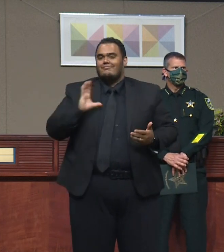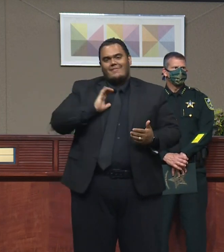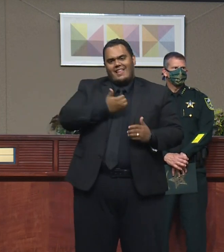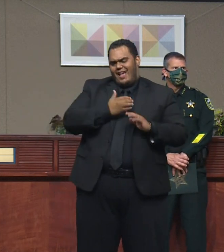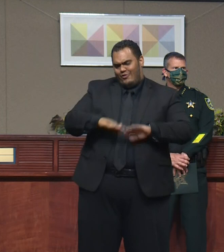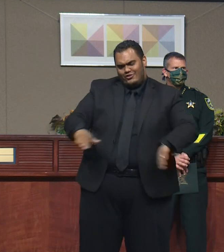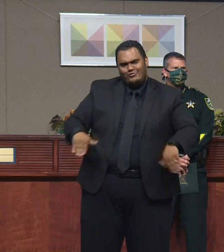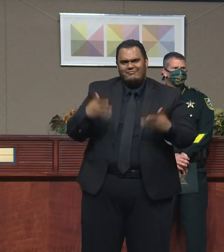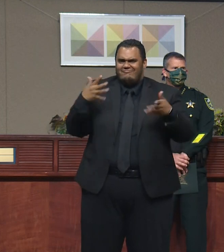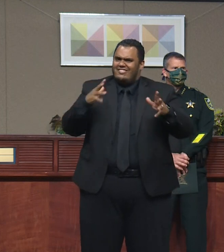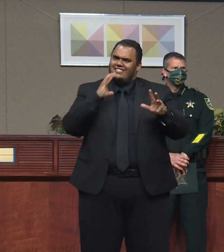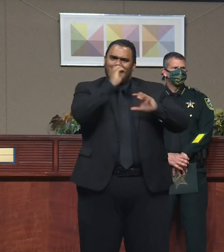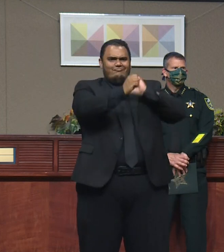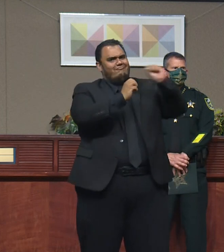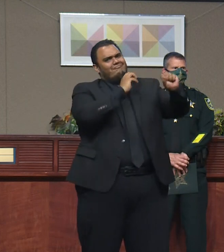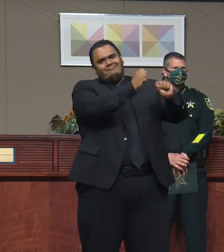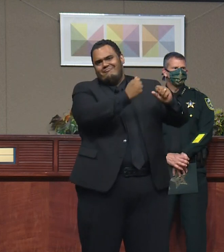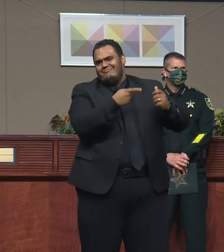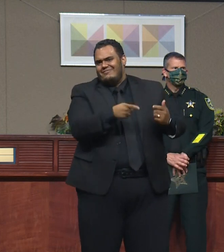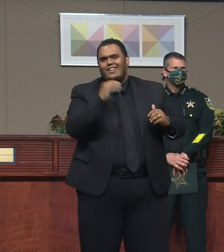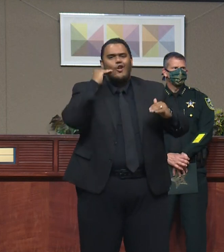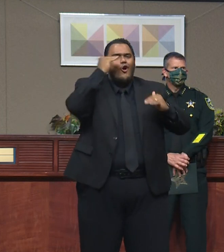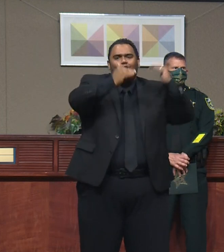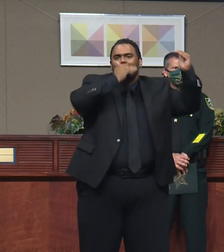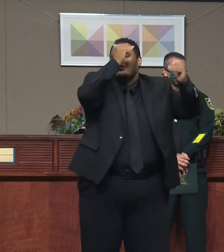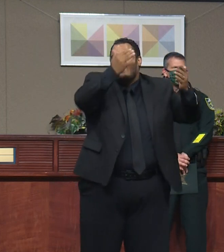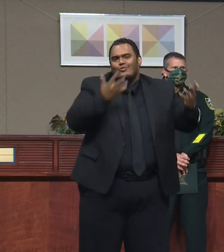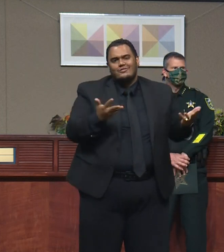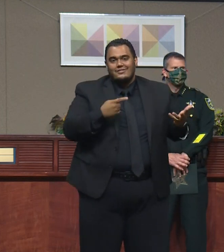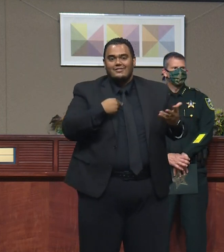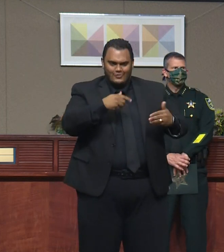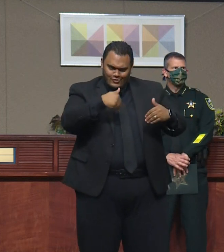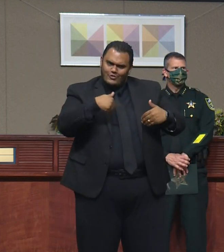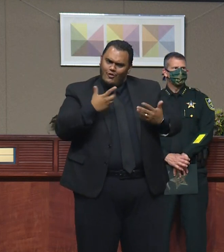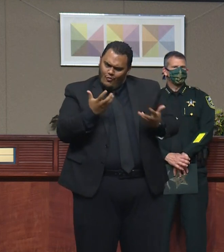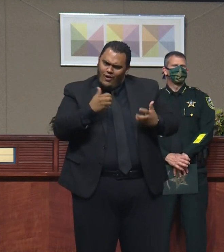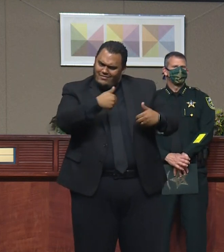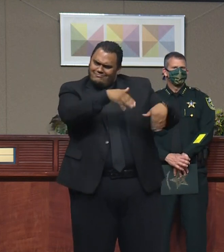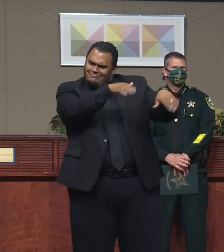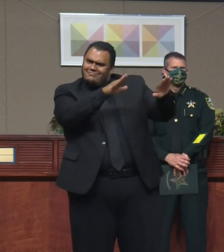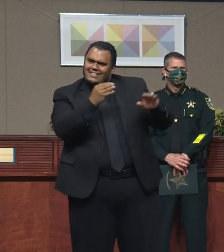and so we like for them to eat somewhere else.